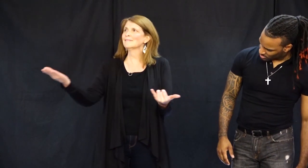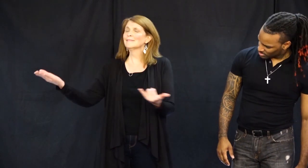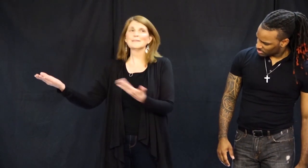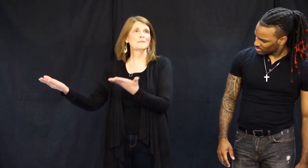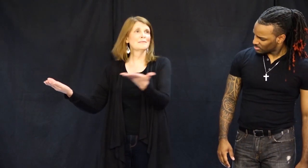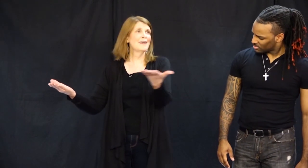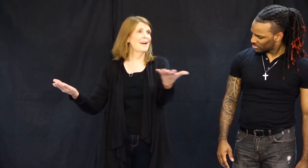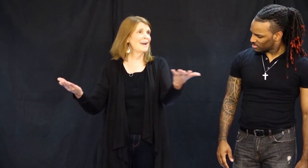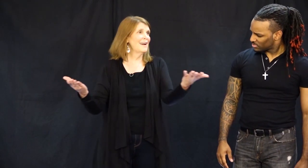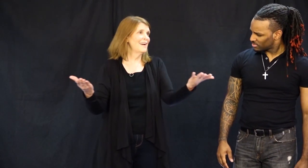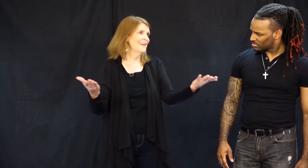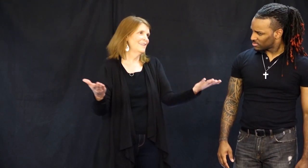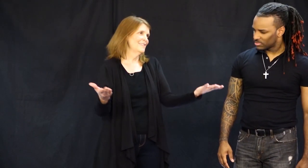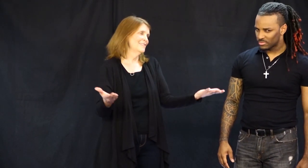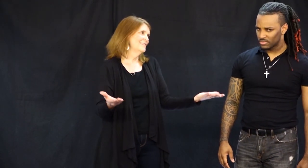look around.